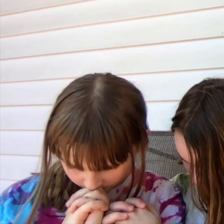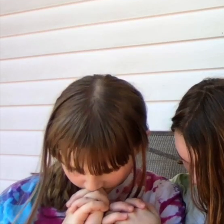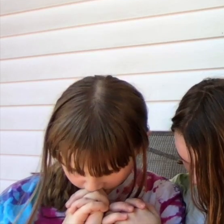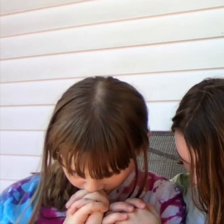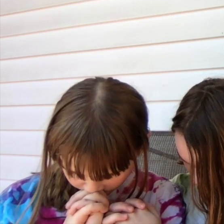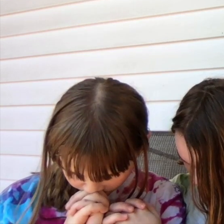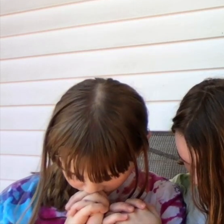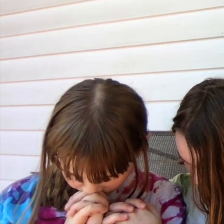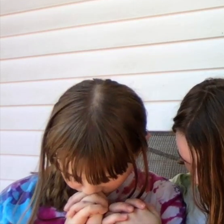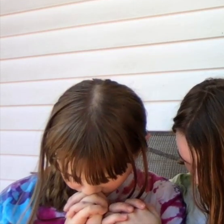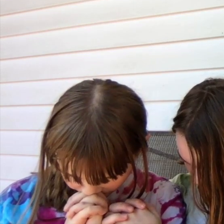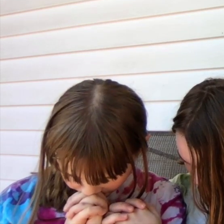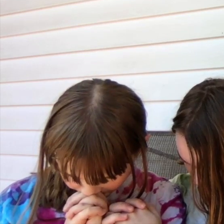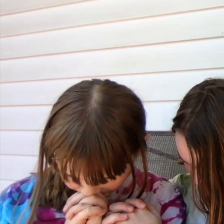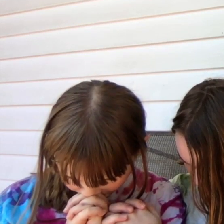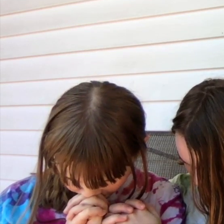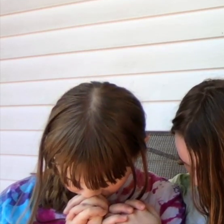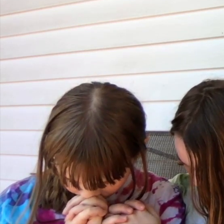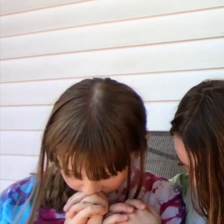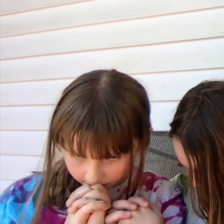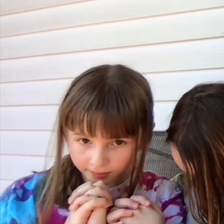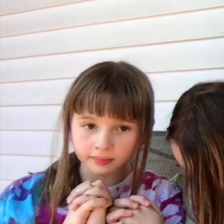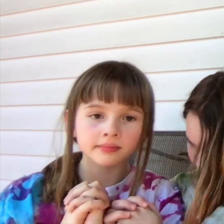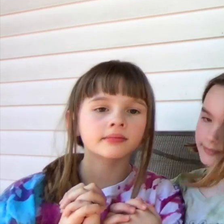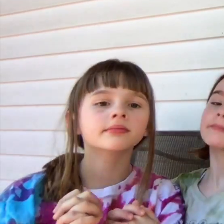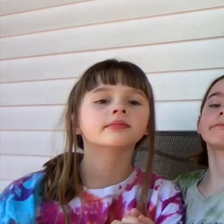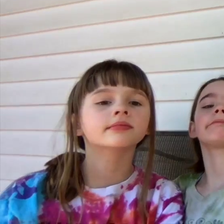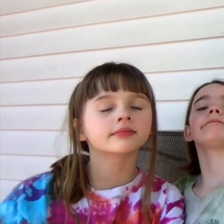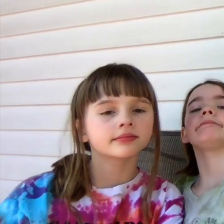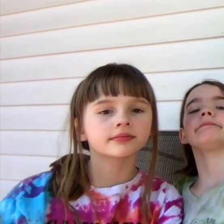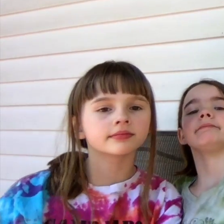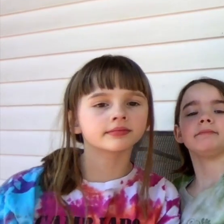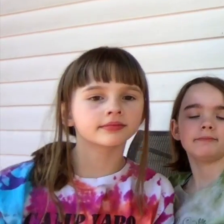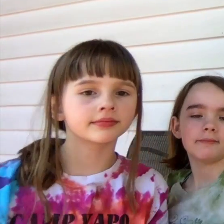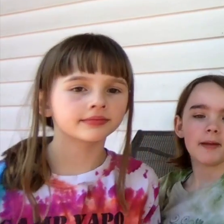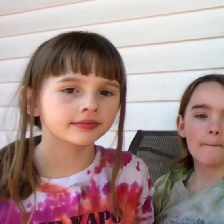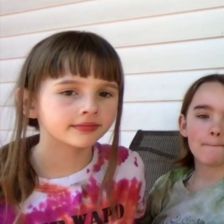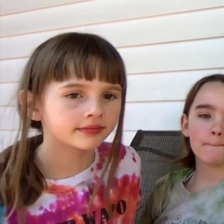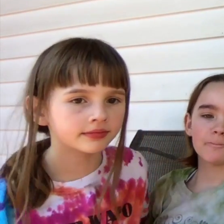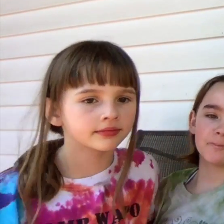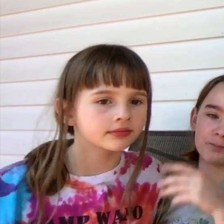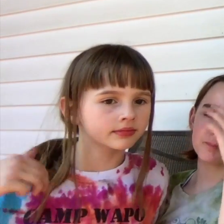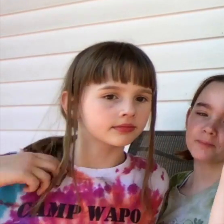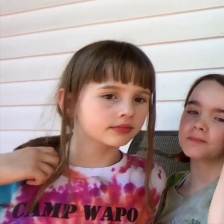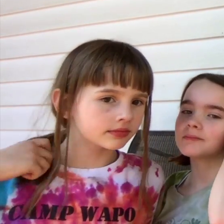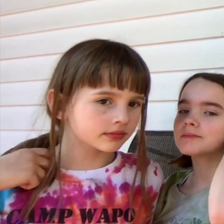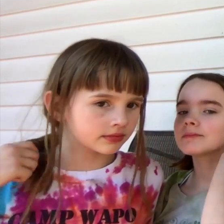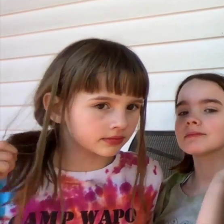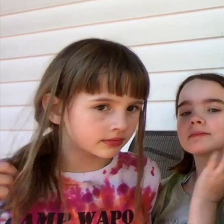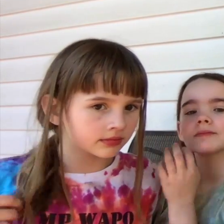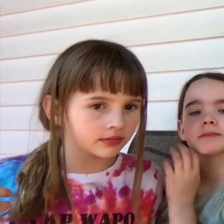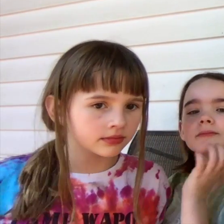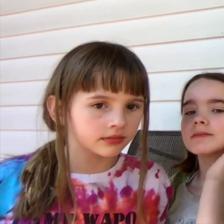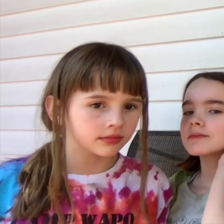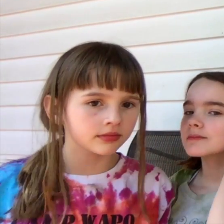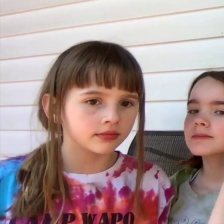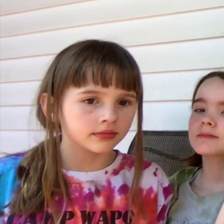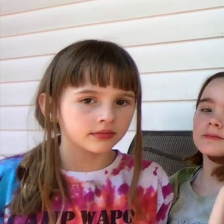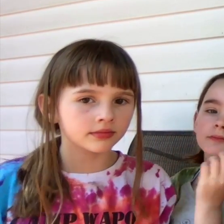Be with us all. Amen. Okay. Before we do our last song, you remember it's